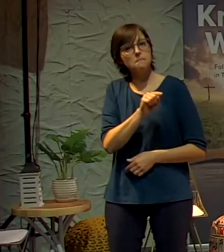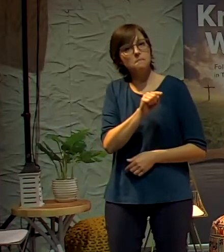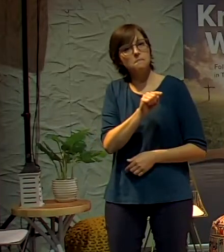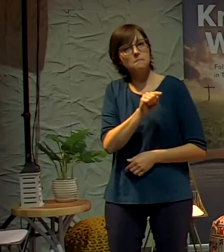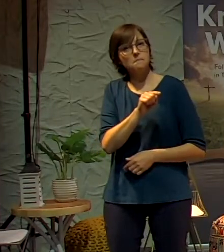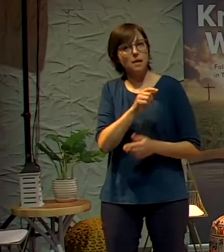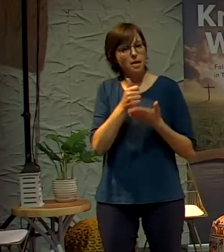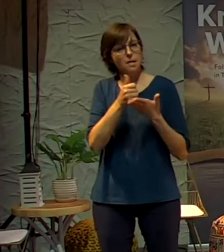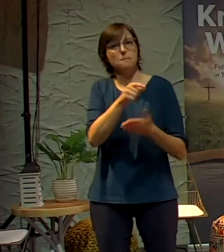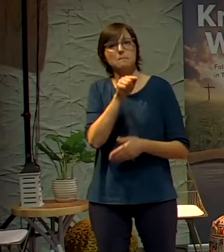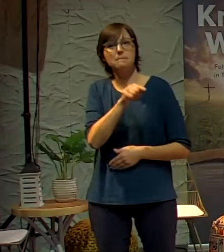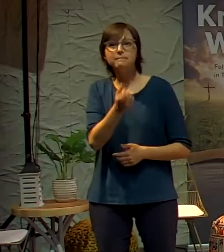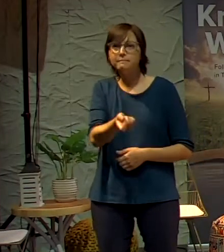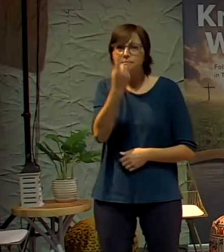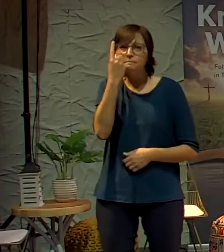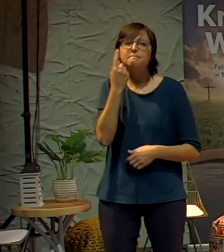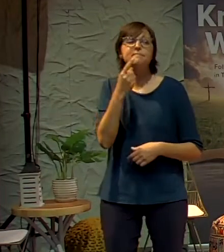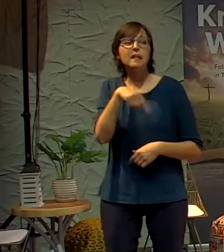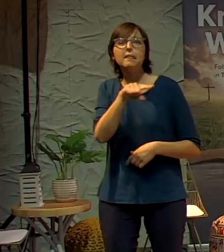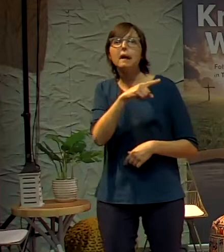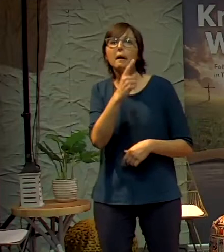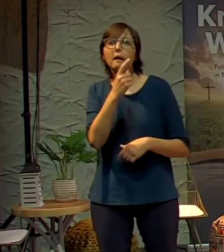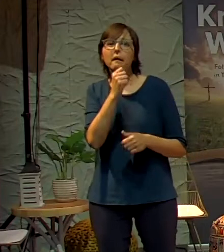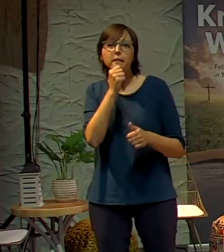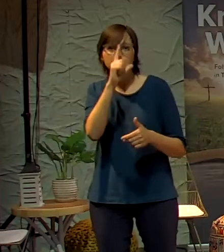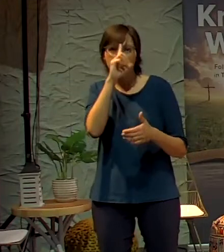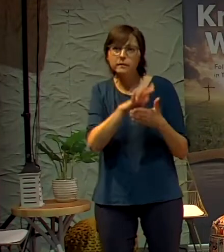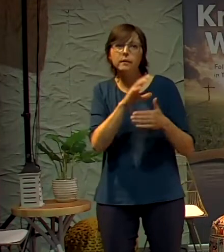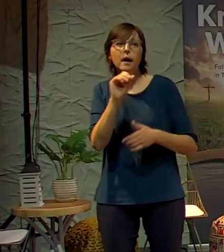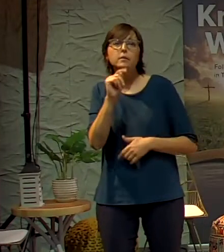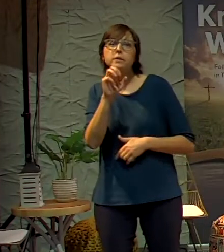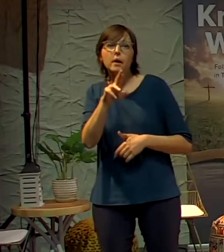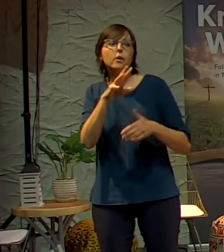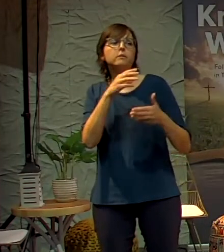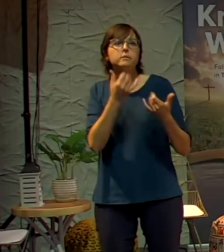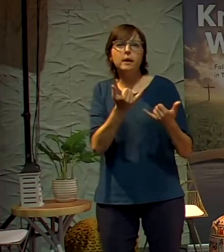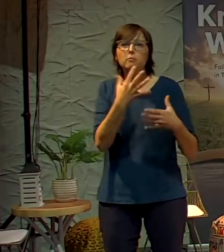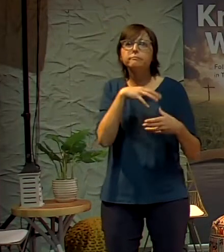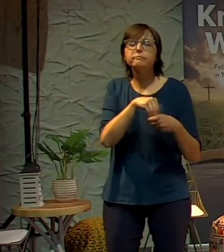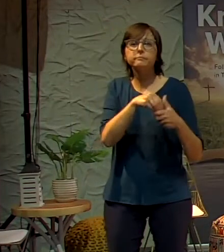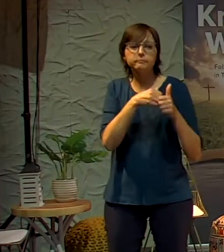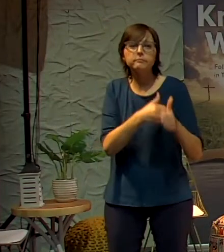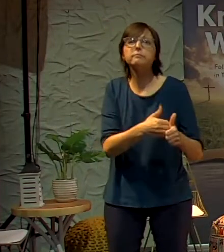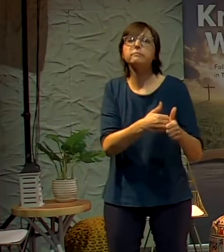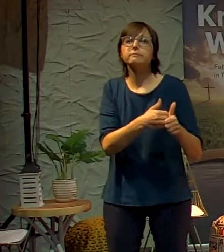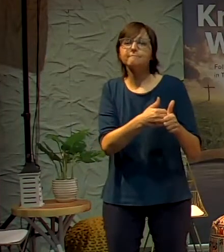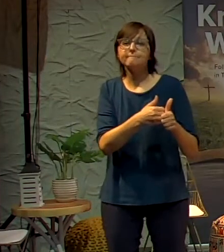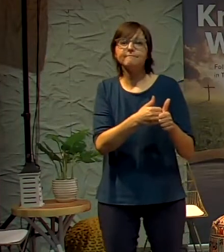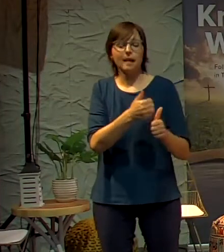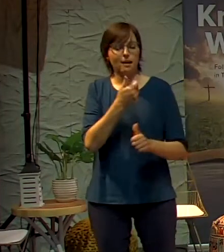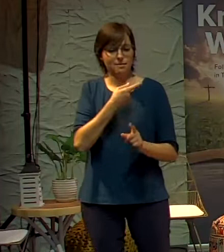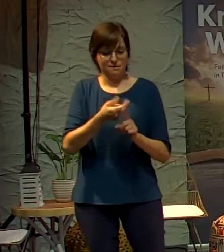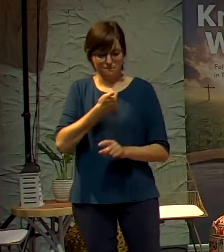understand that they're an outsider, but I'm reminding myself that I'm an outsider. And us as a community, I